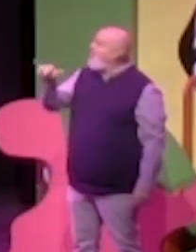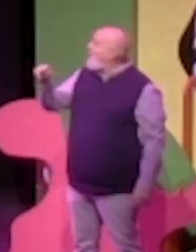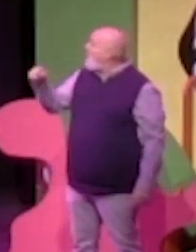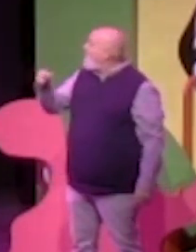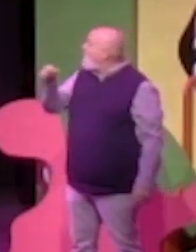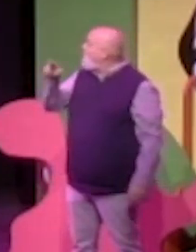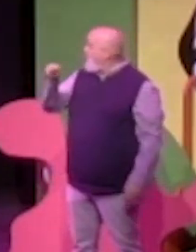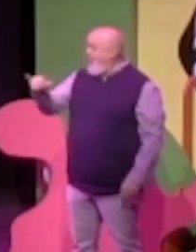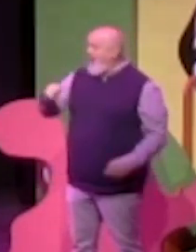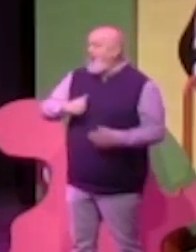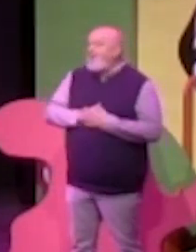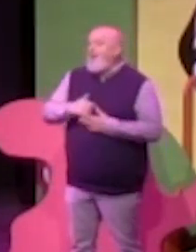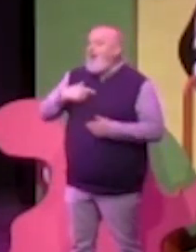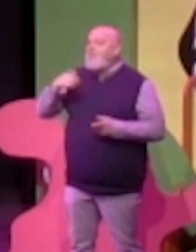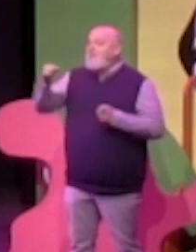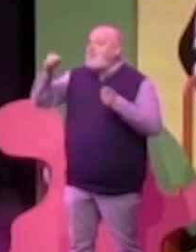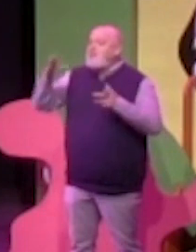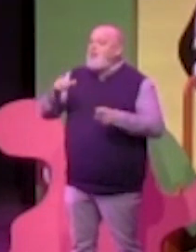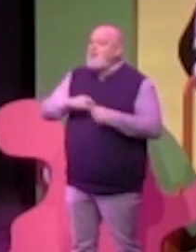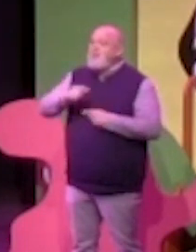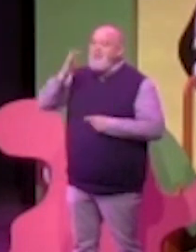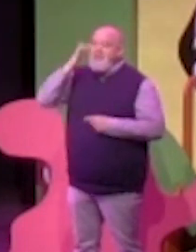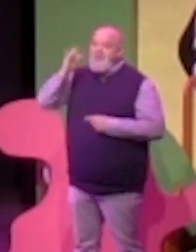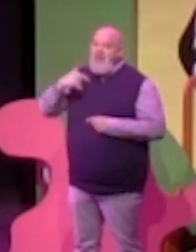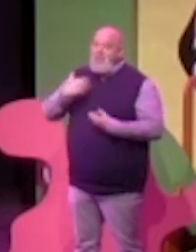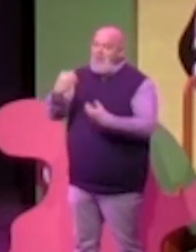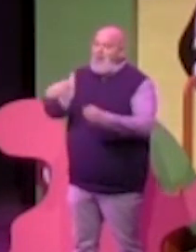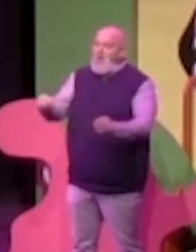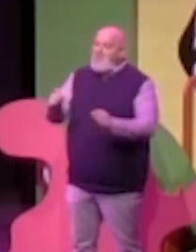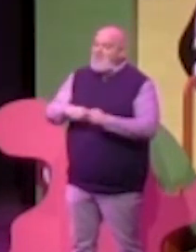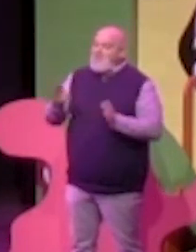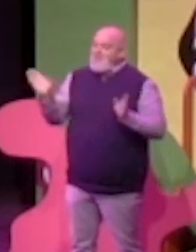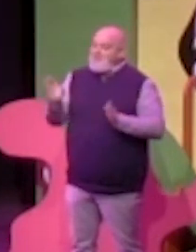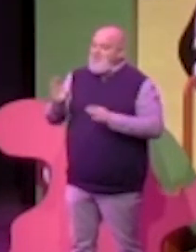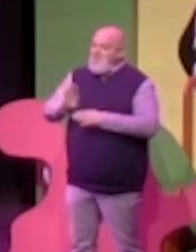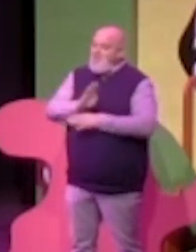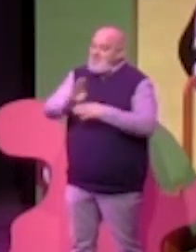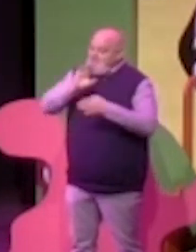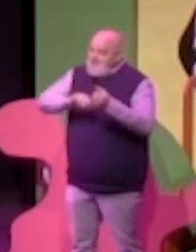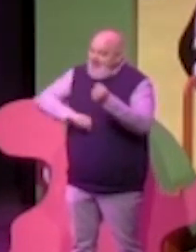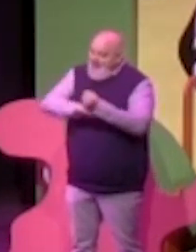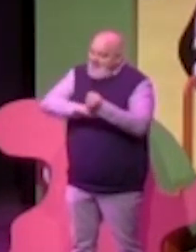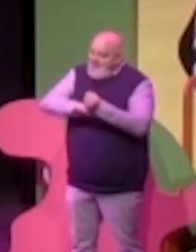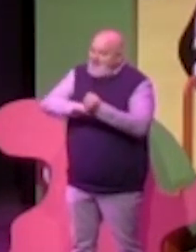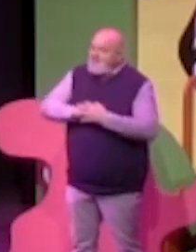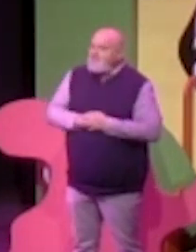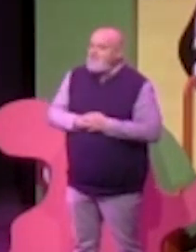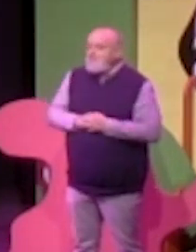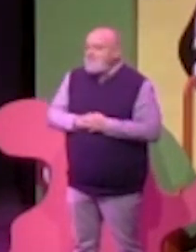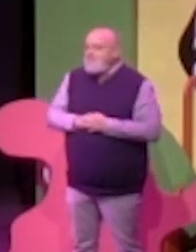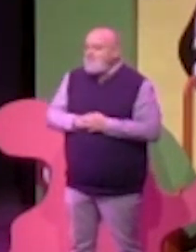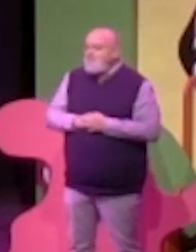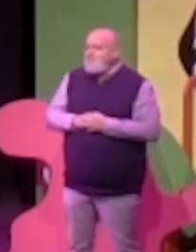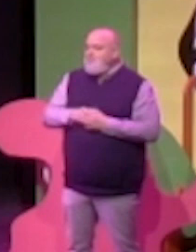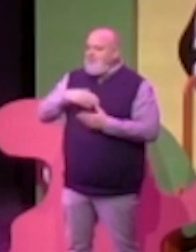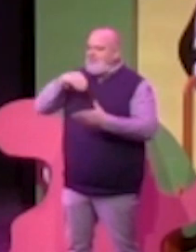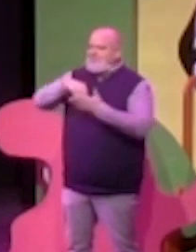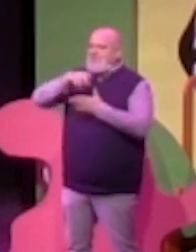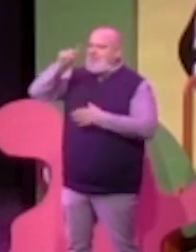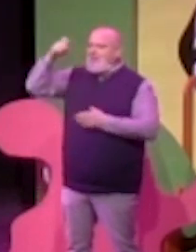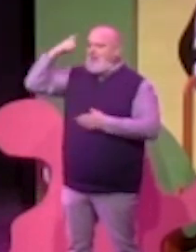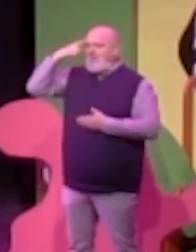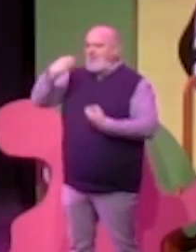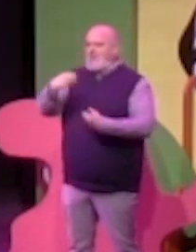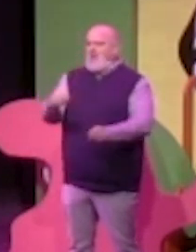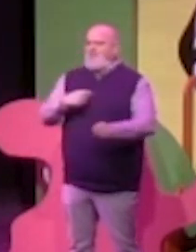am the director of California's Office of the Small Business Advocate, which is inside of the Governor's Office